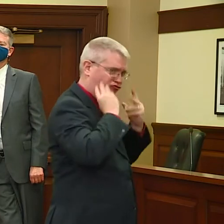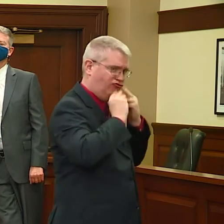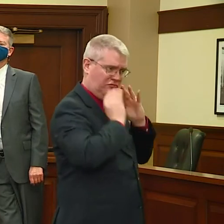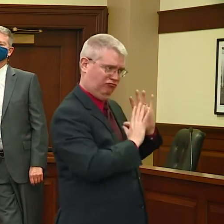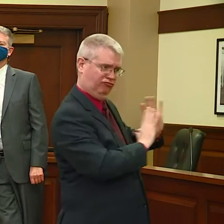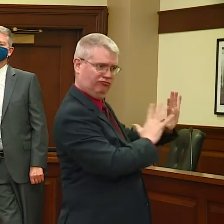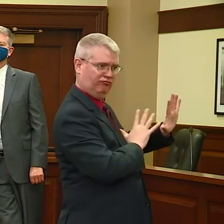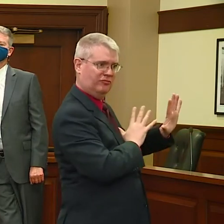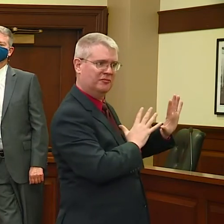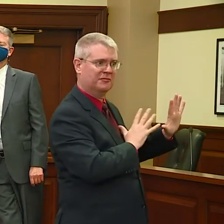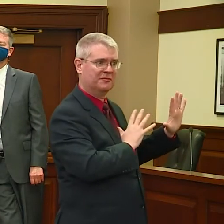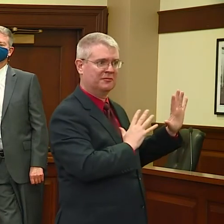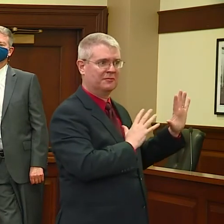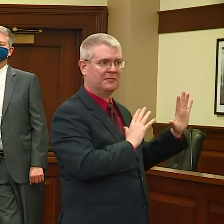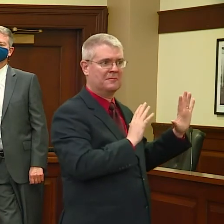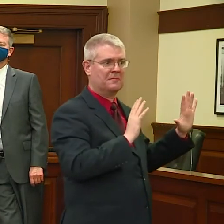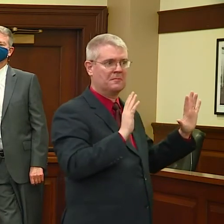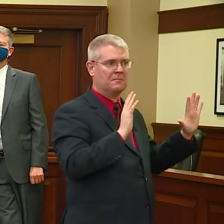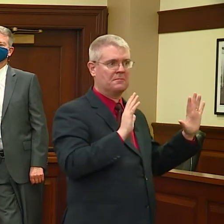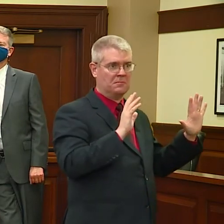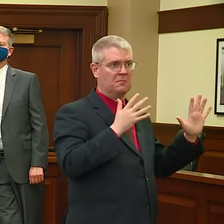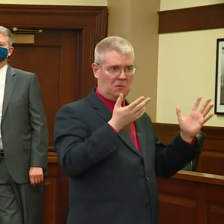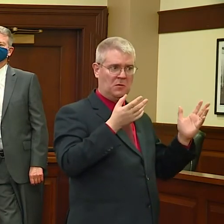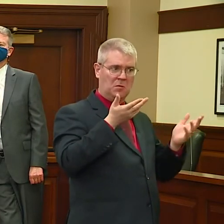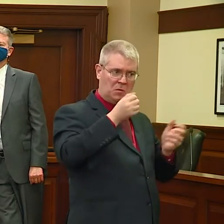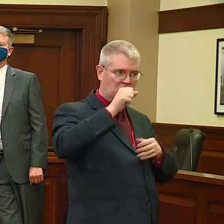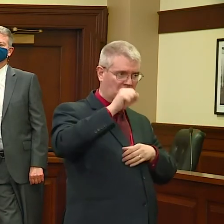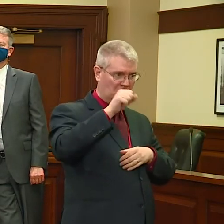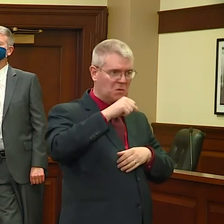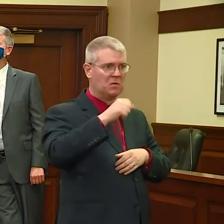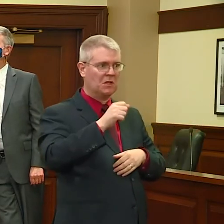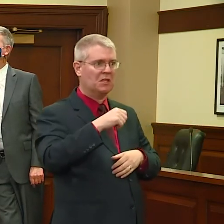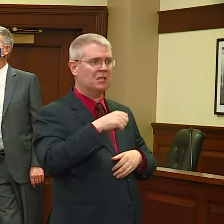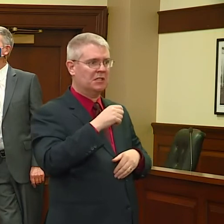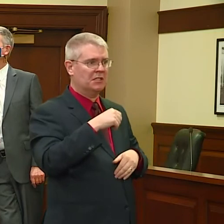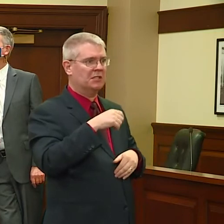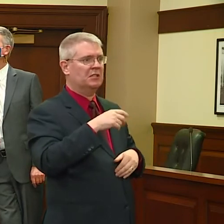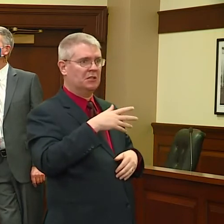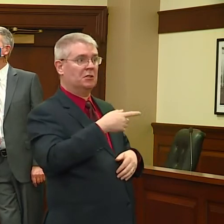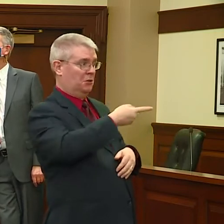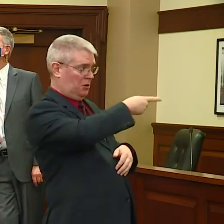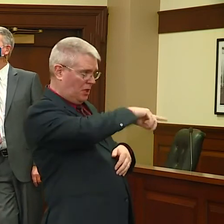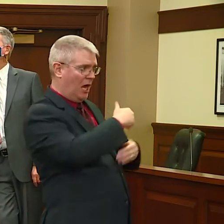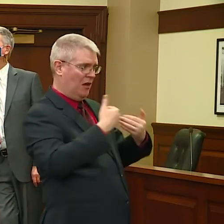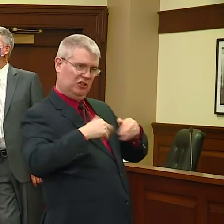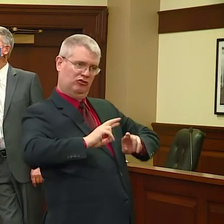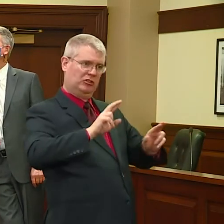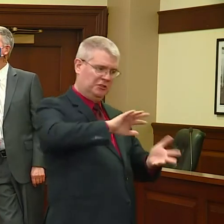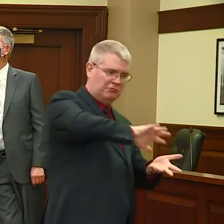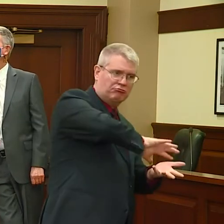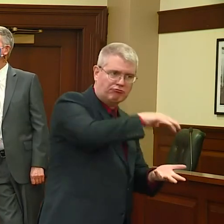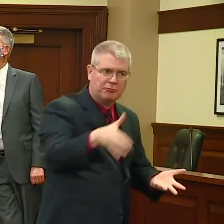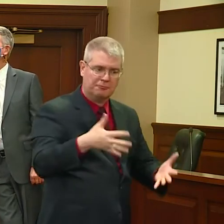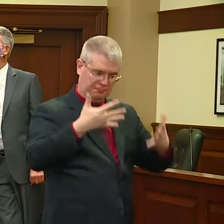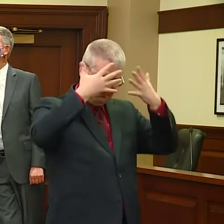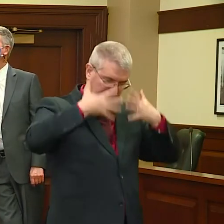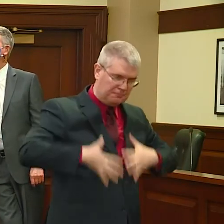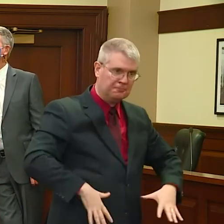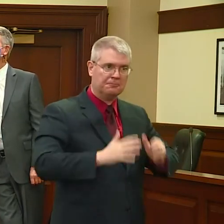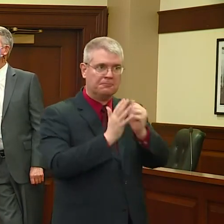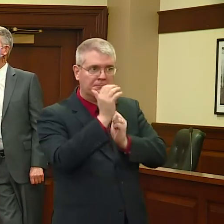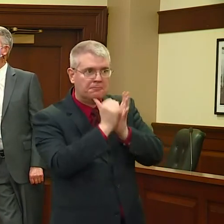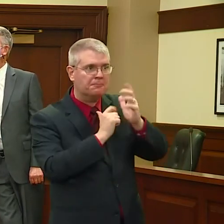and keep our workers safe. But as community spread increases and potentially impacts healthcare workers, that can directly impact